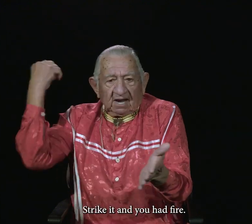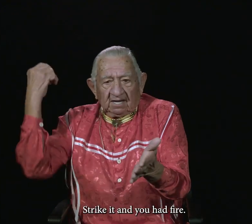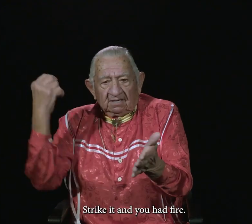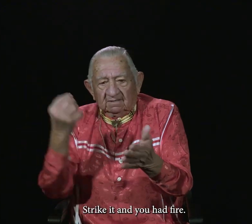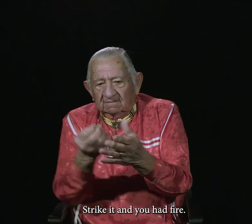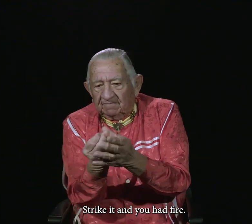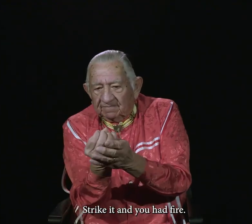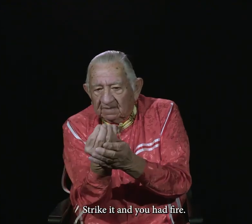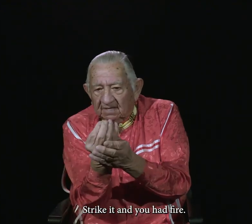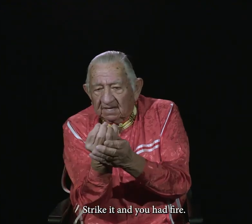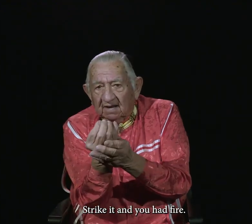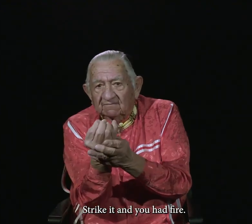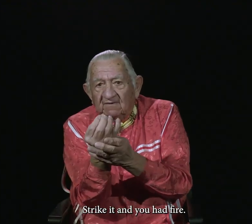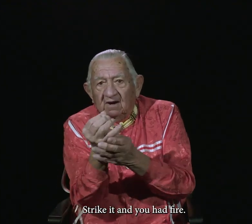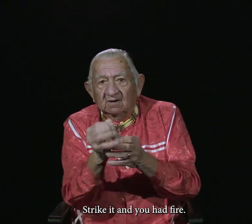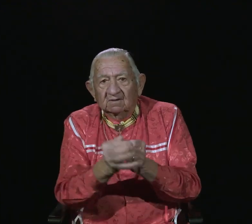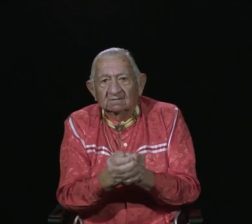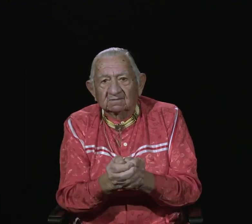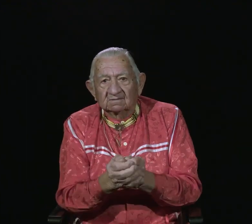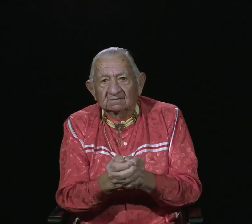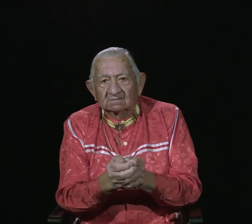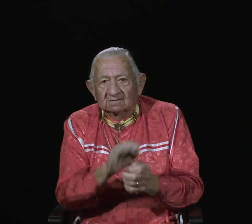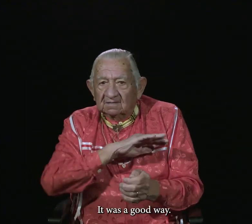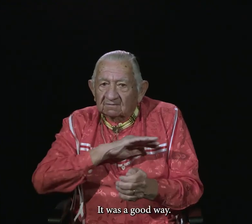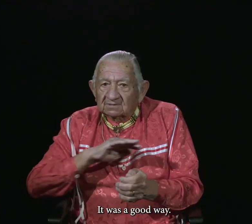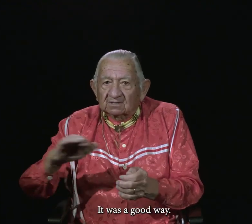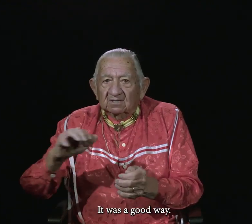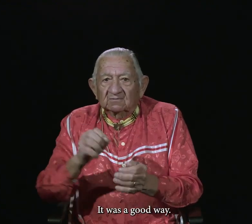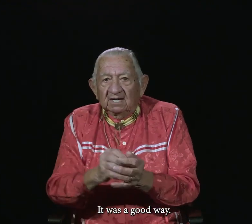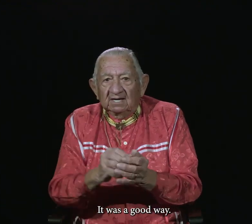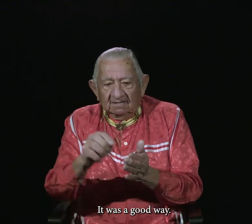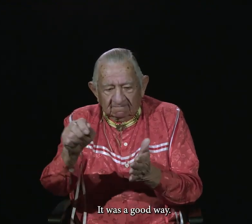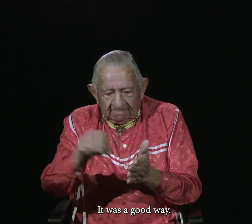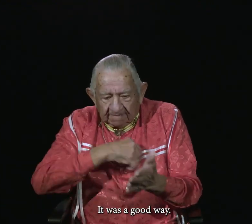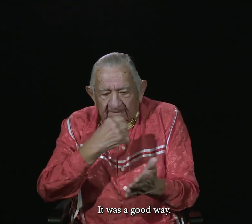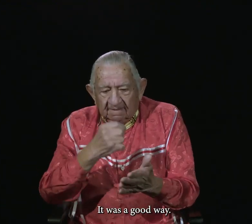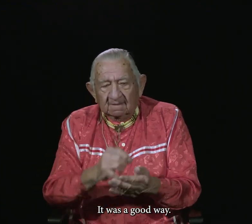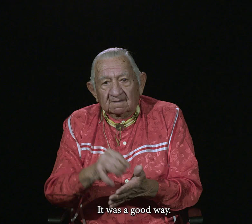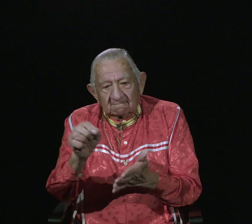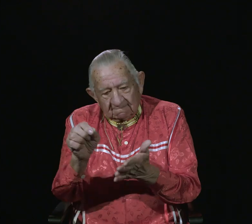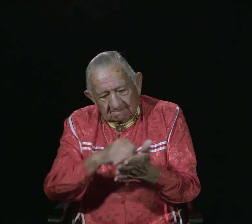Strike it, it'd have fire. It was a good way.